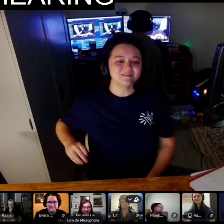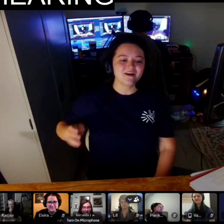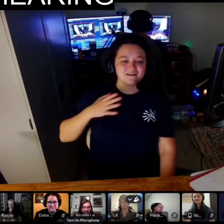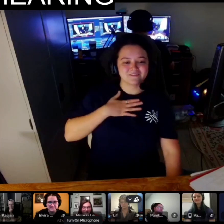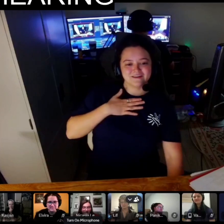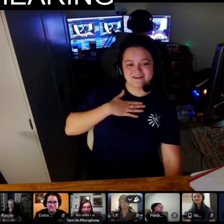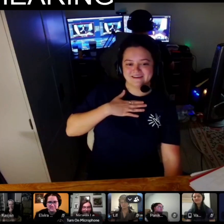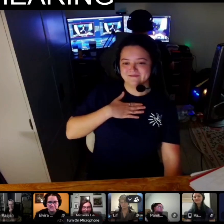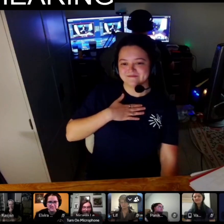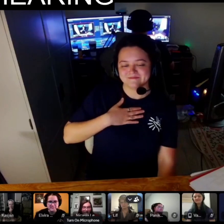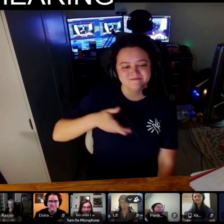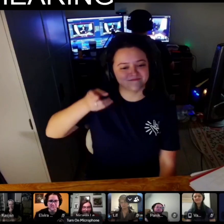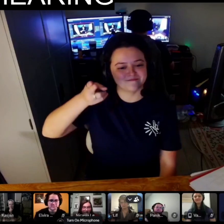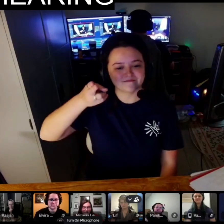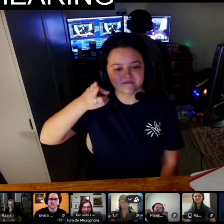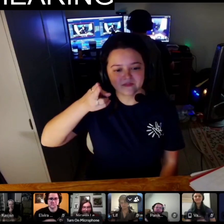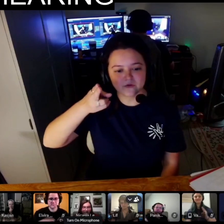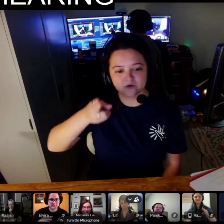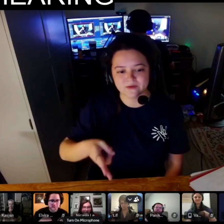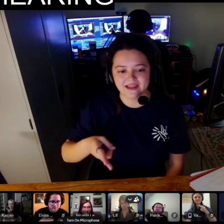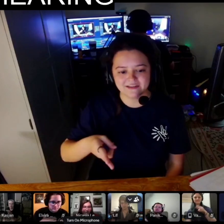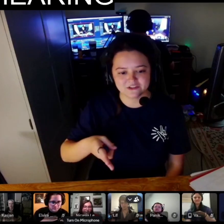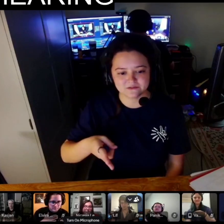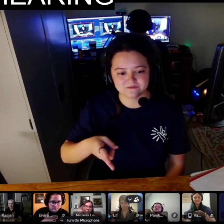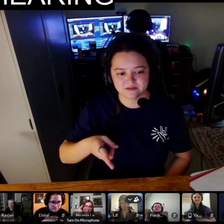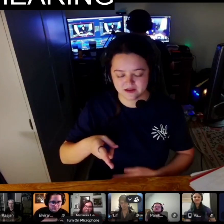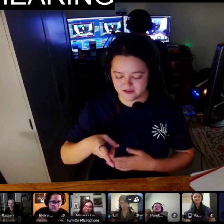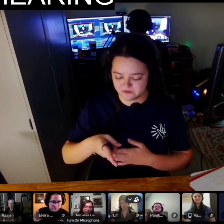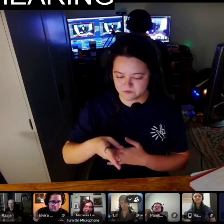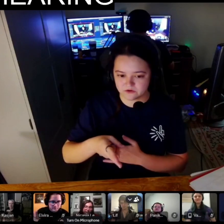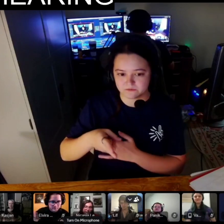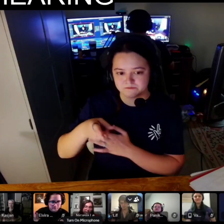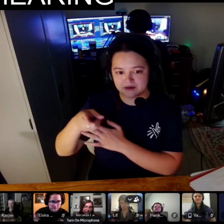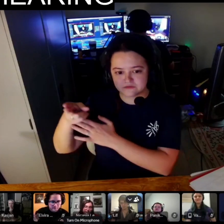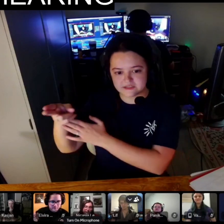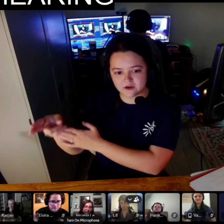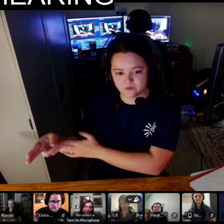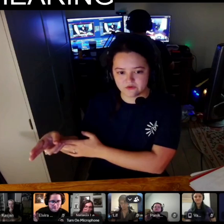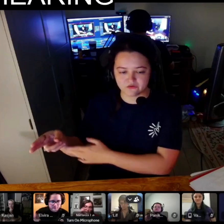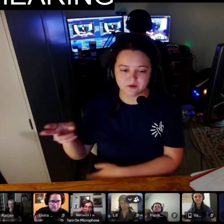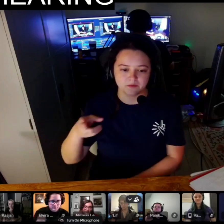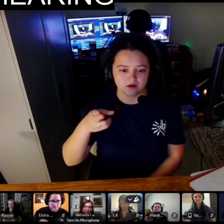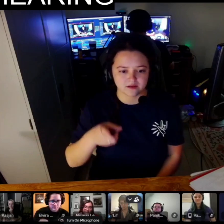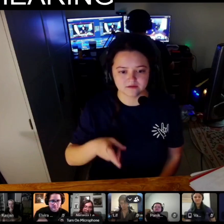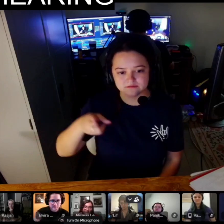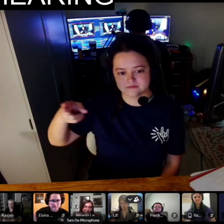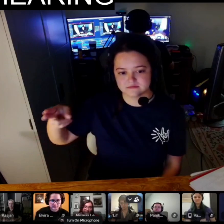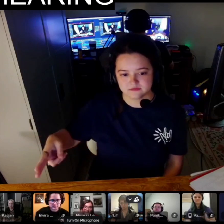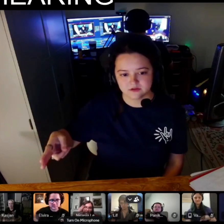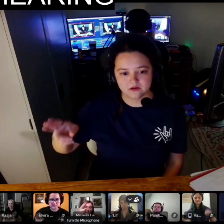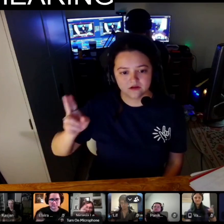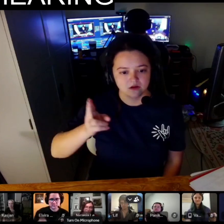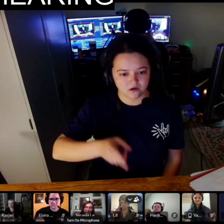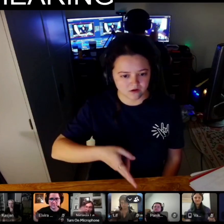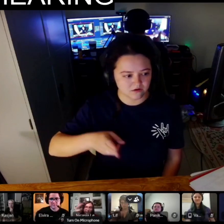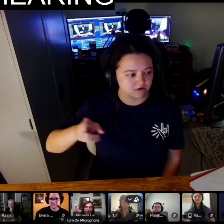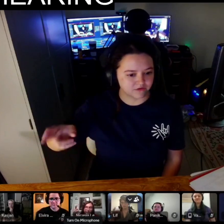Hard of hearing. We're doing H, and then we're bouncing away from our body. Hard of